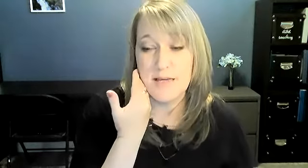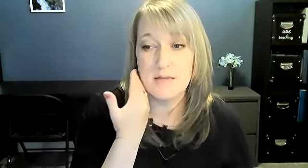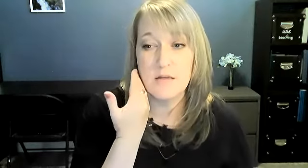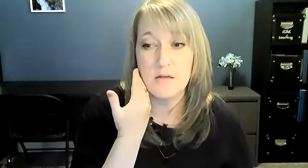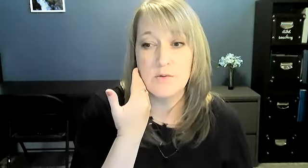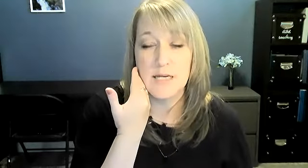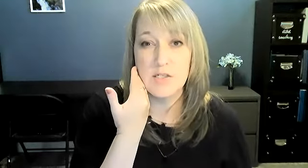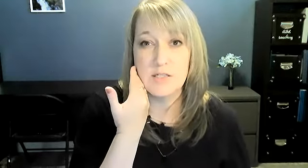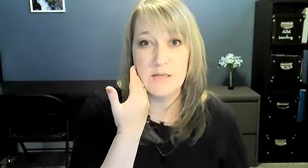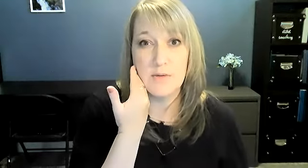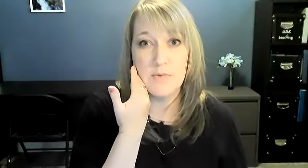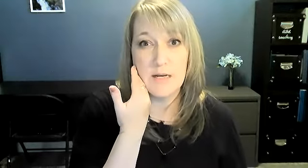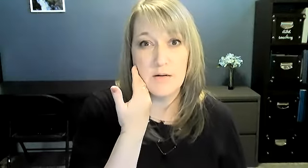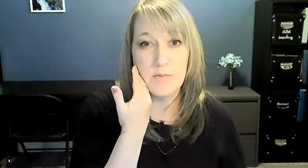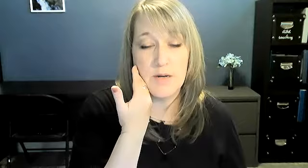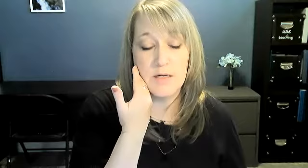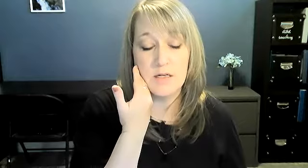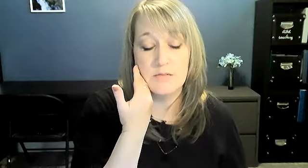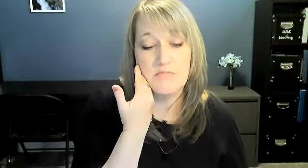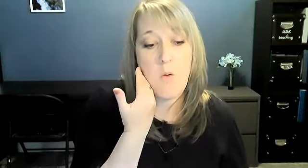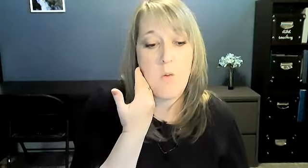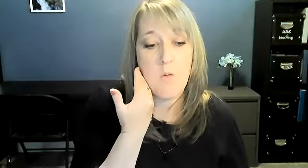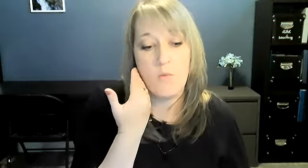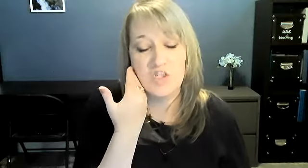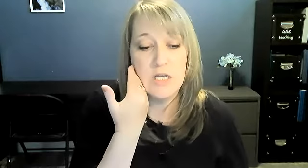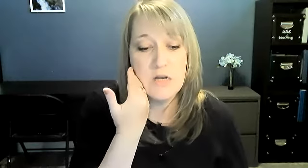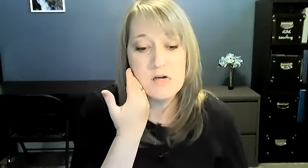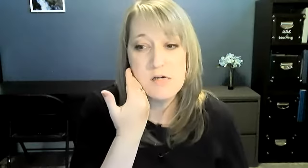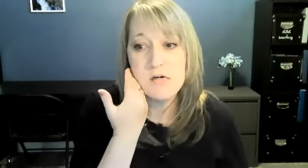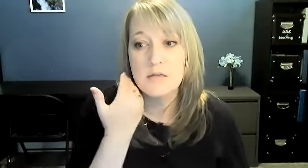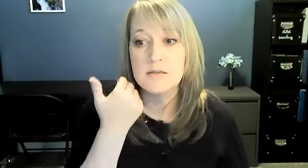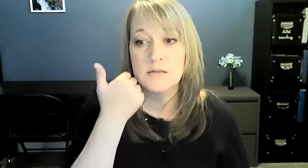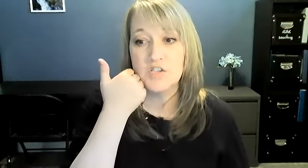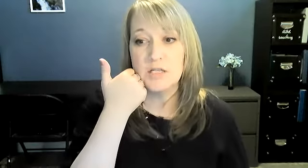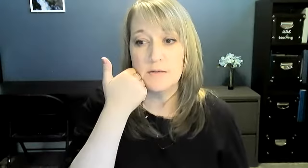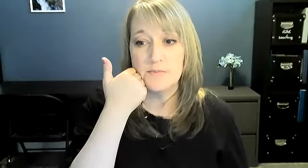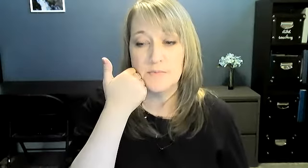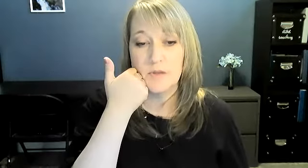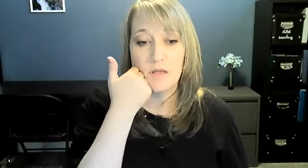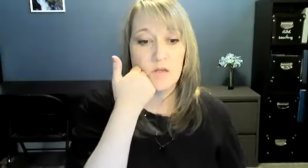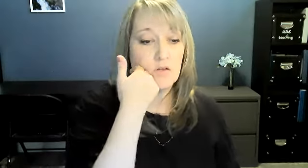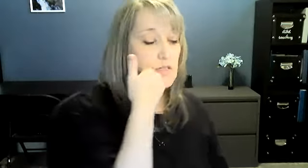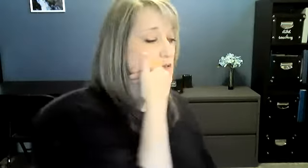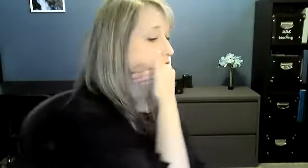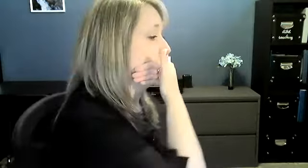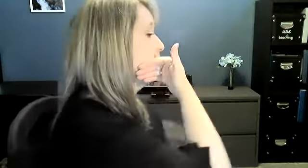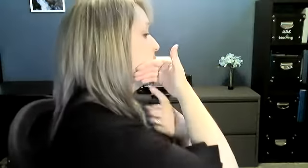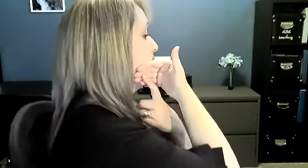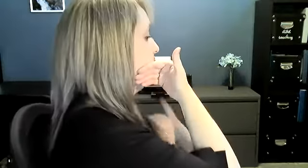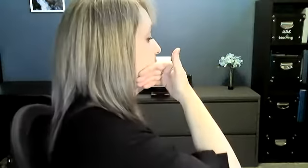face. Location is going to be right here by your chin, cheek. You'll start with your hand this